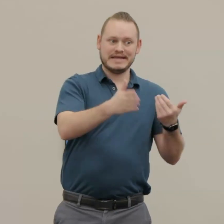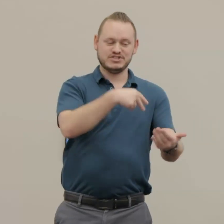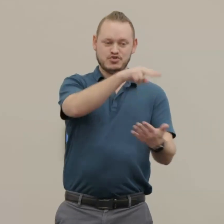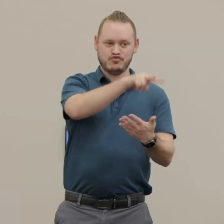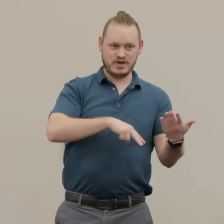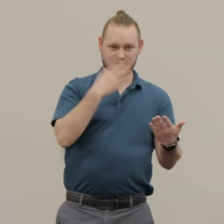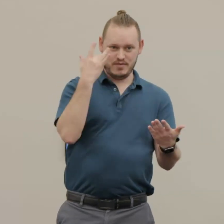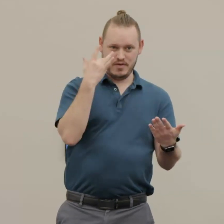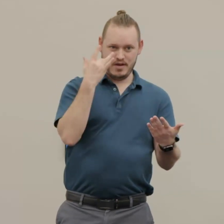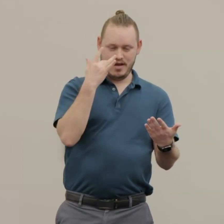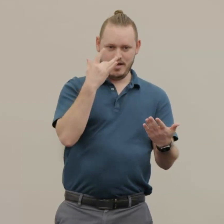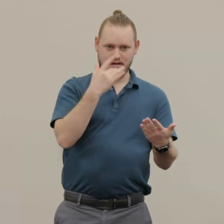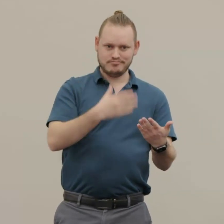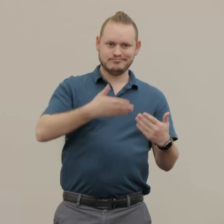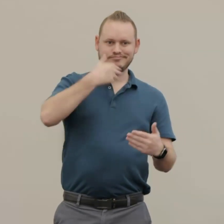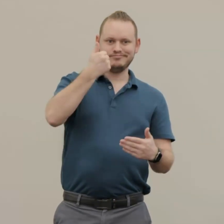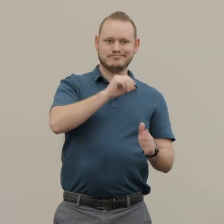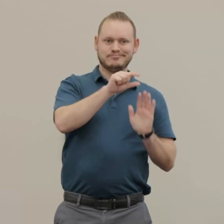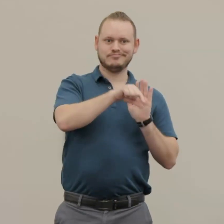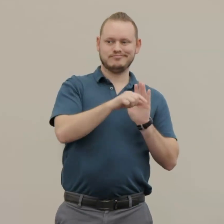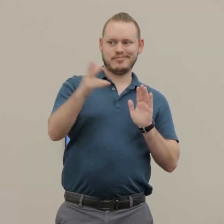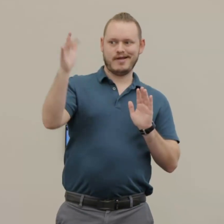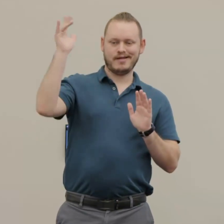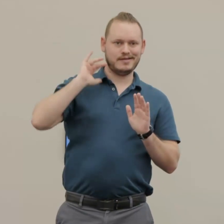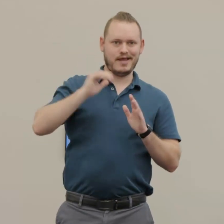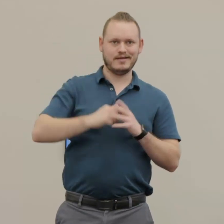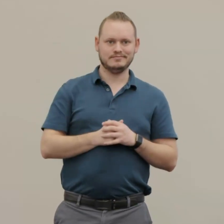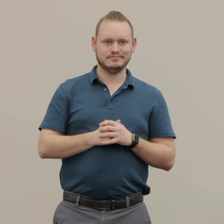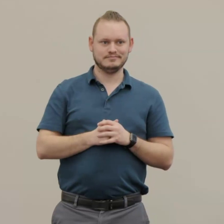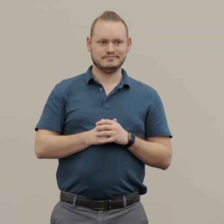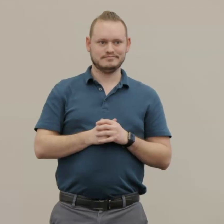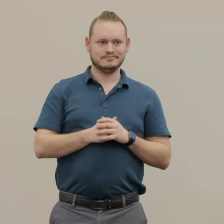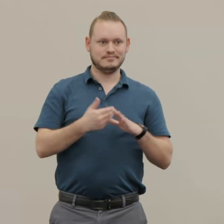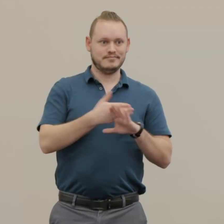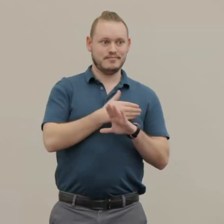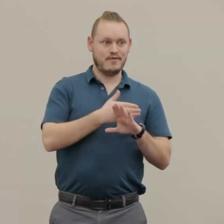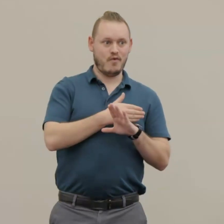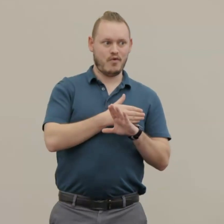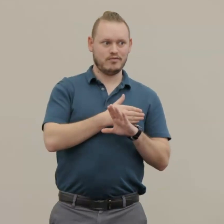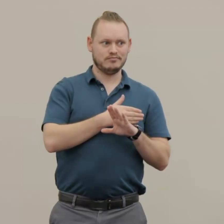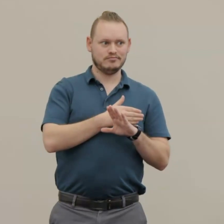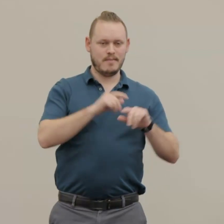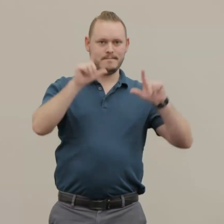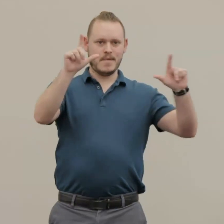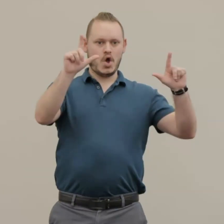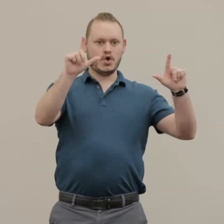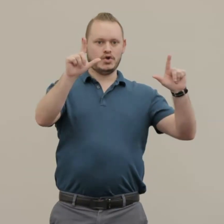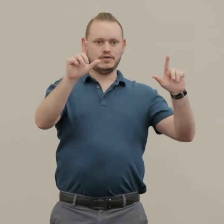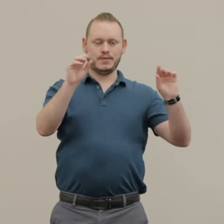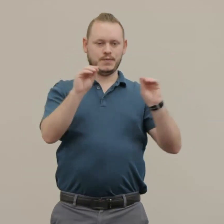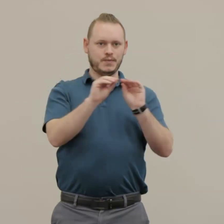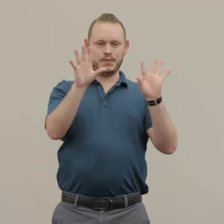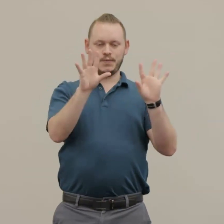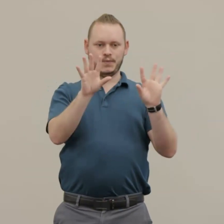a higher print quality back in the day, before the resolution of our monitors got so